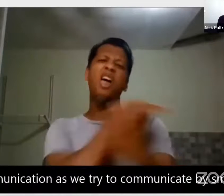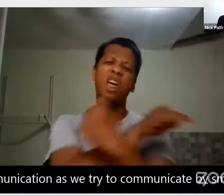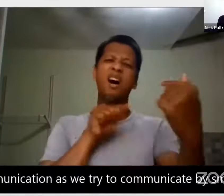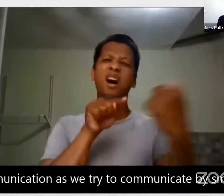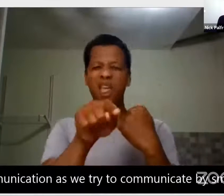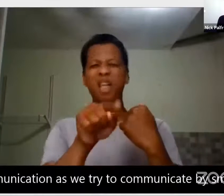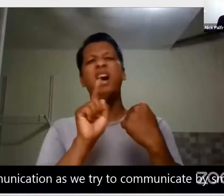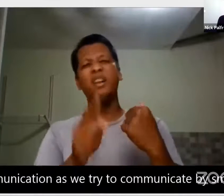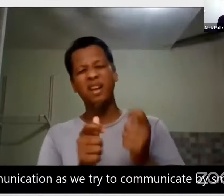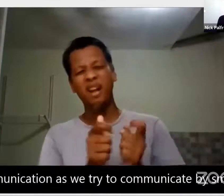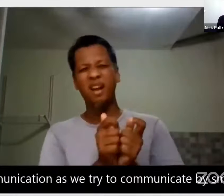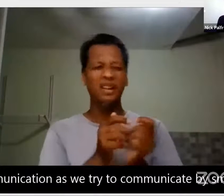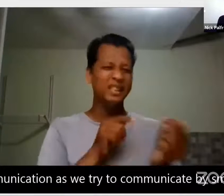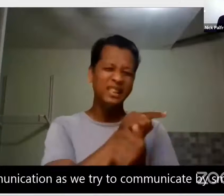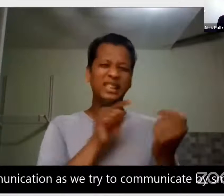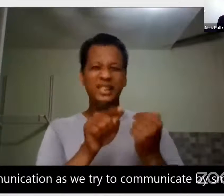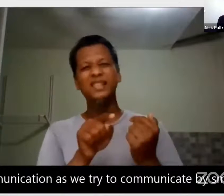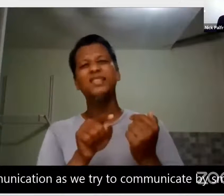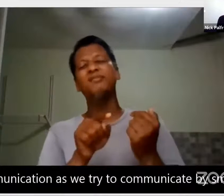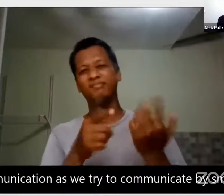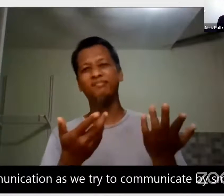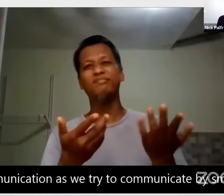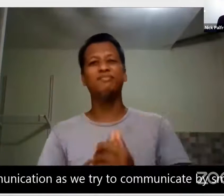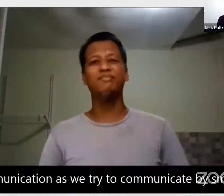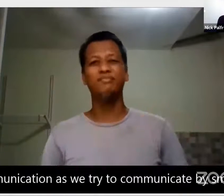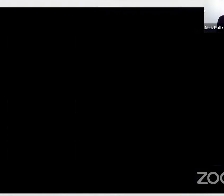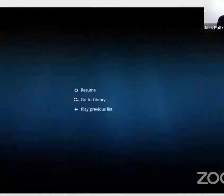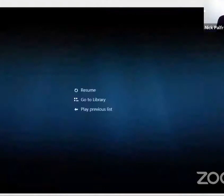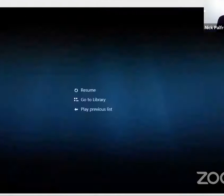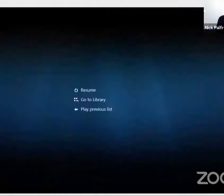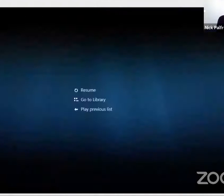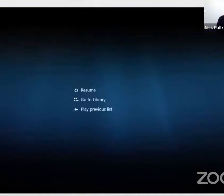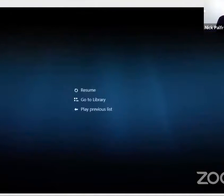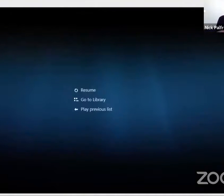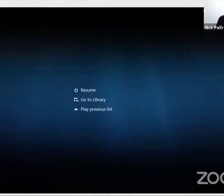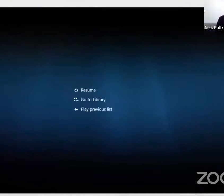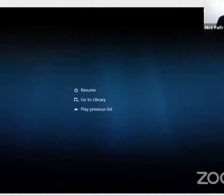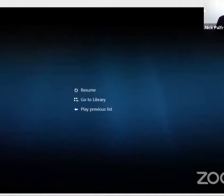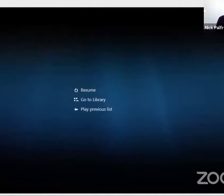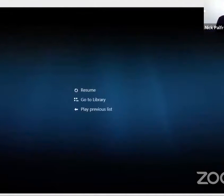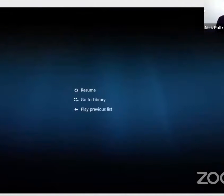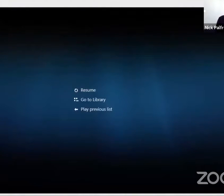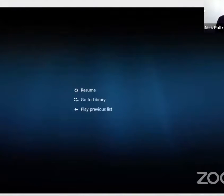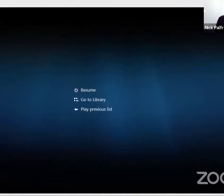quite a bit of miscommunication as we try to communicate by SMS.